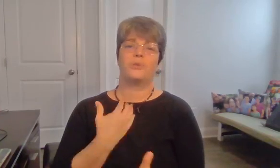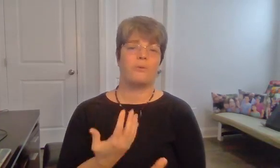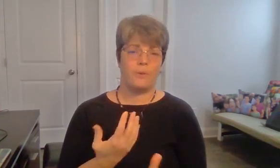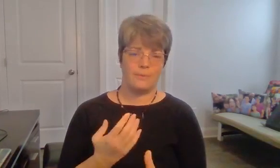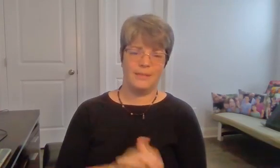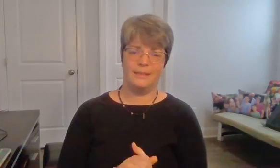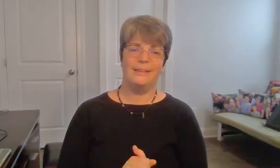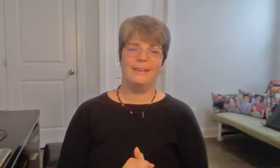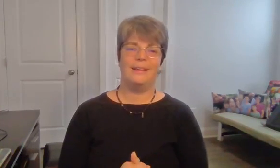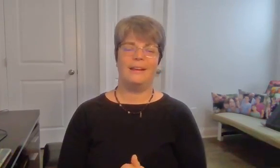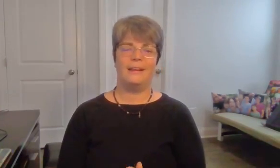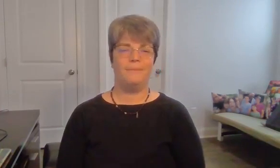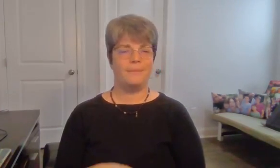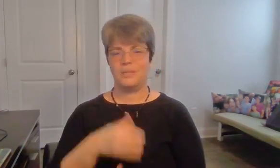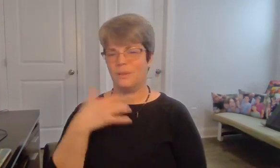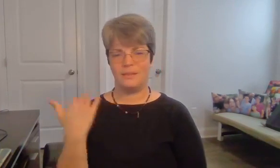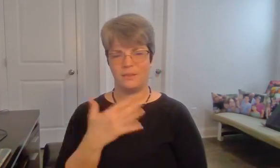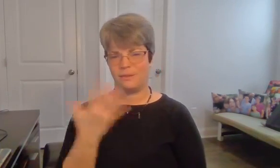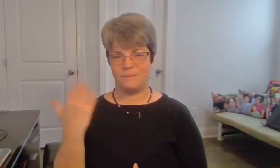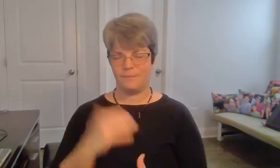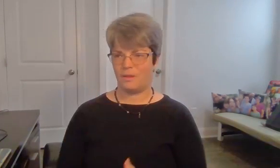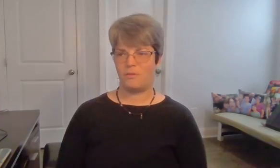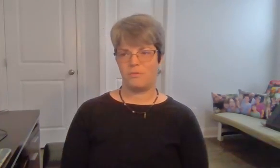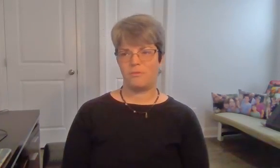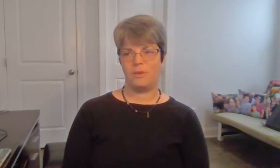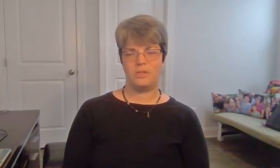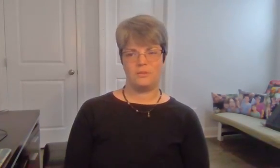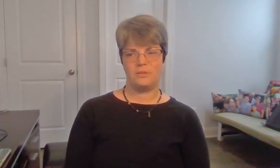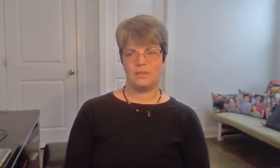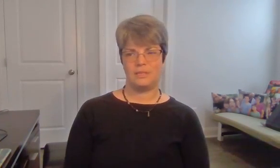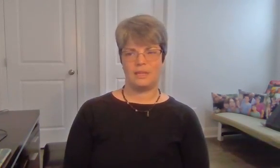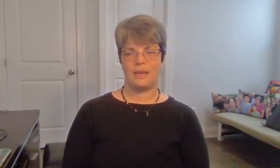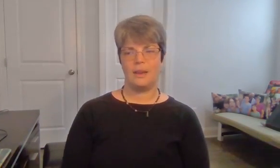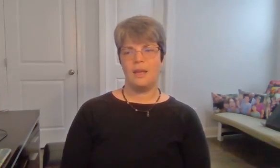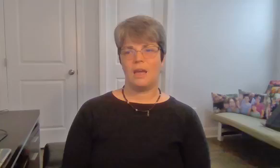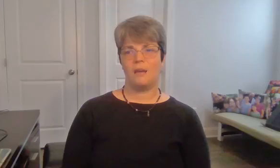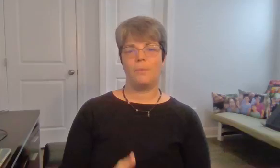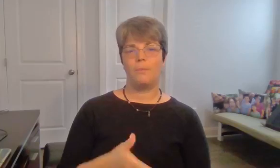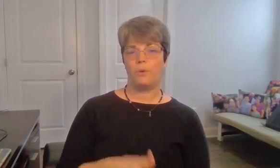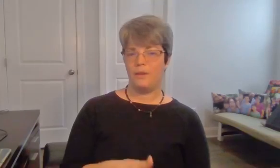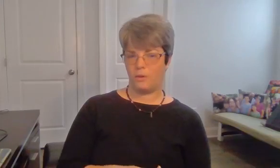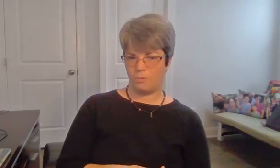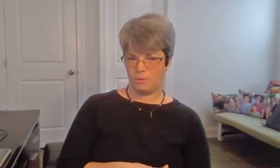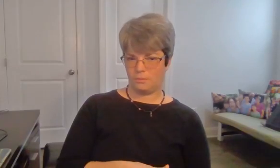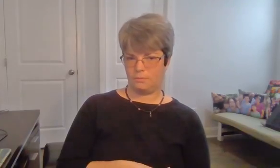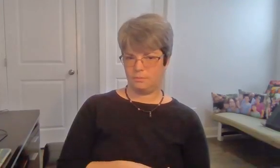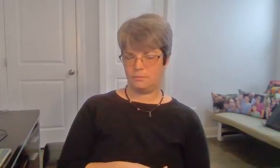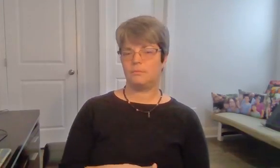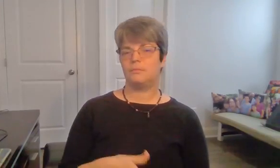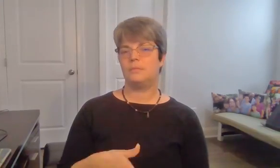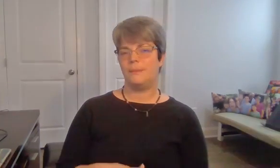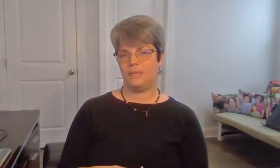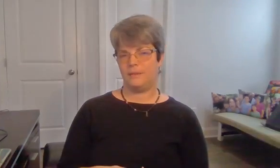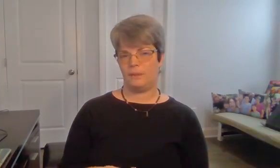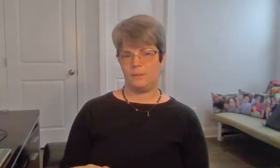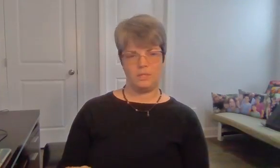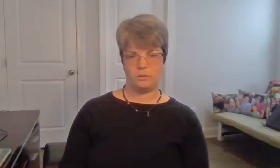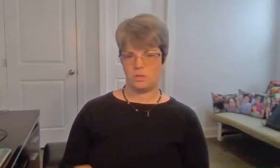throat, as well as other throat issues and things like that. Pre-verbal, typically developing children